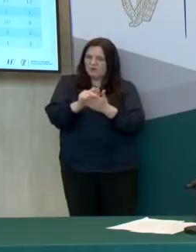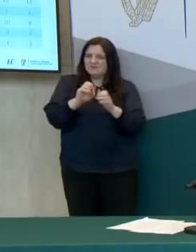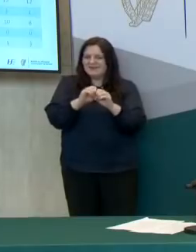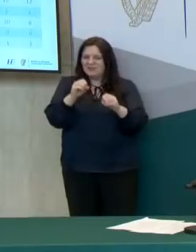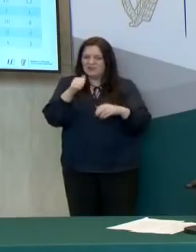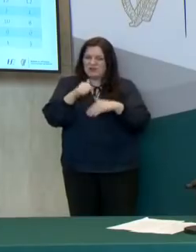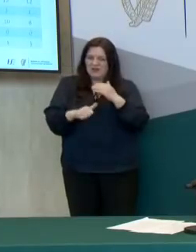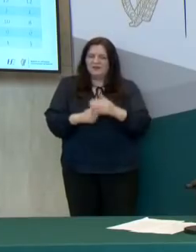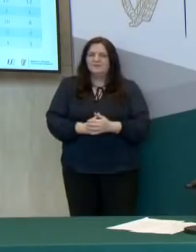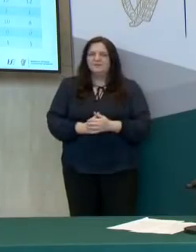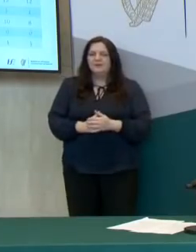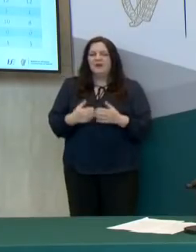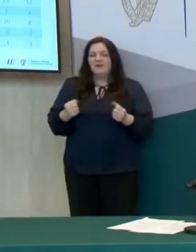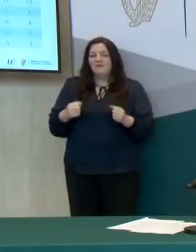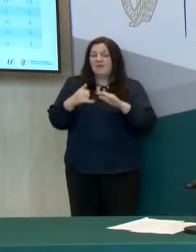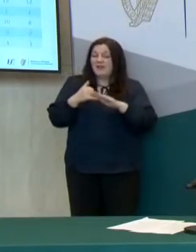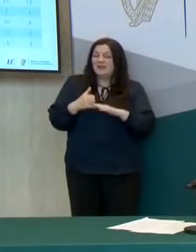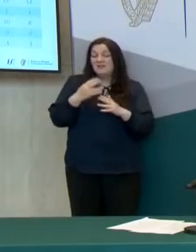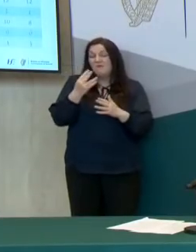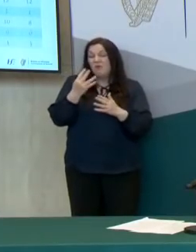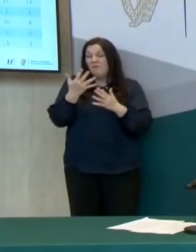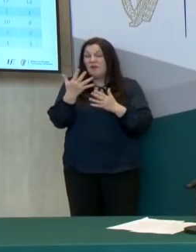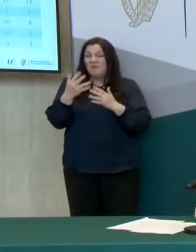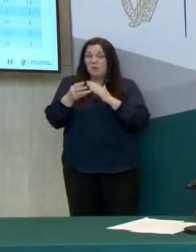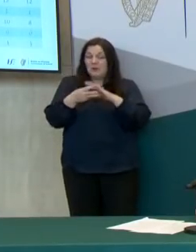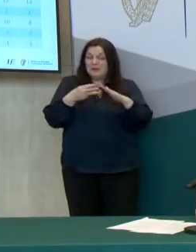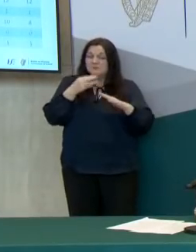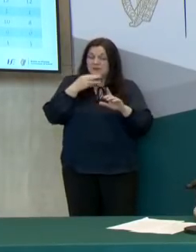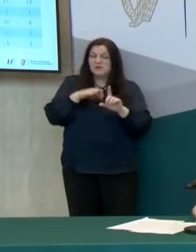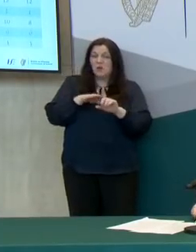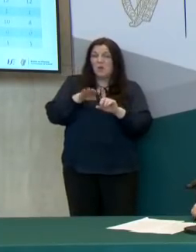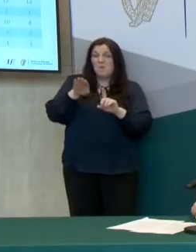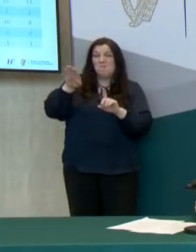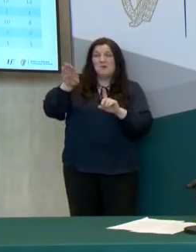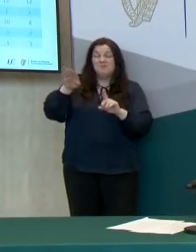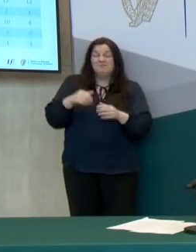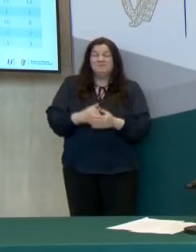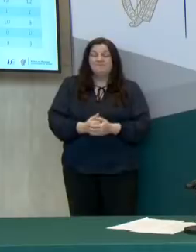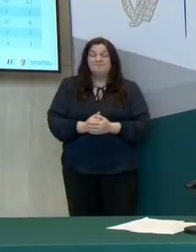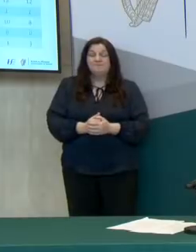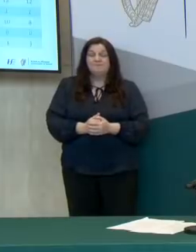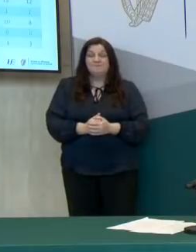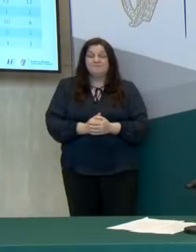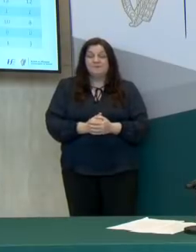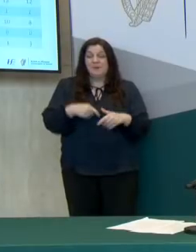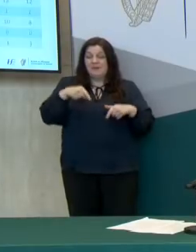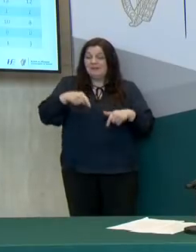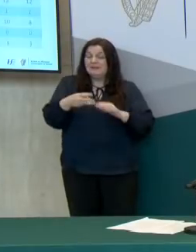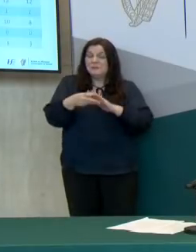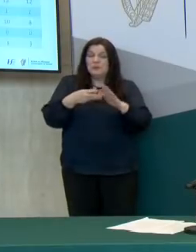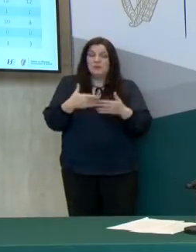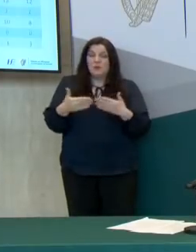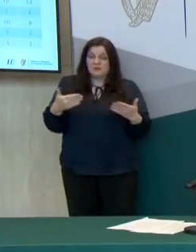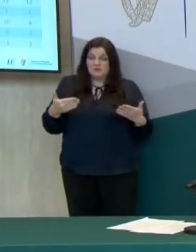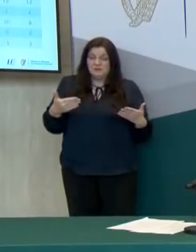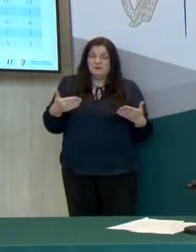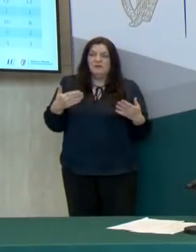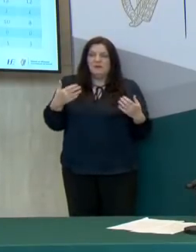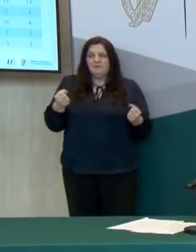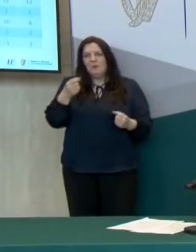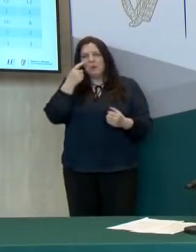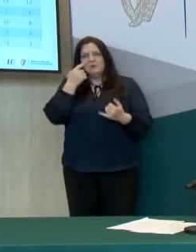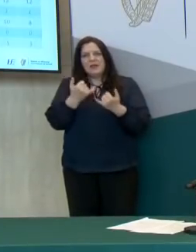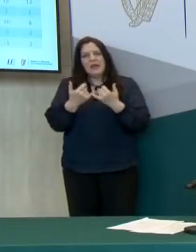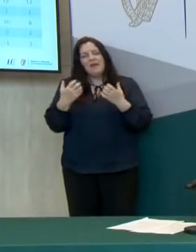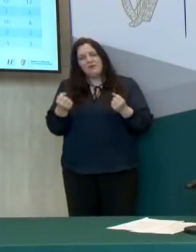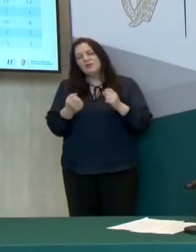day. For the last 4 or 5 weeks, that has been rising. And this week, it seems as if we have